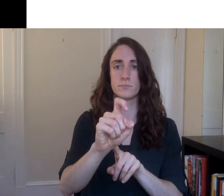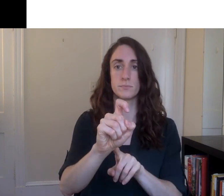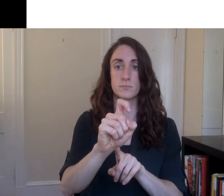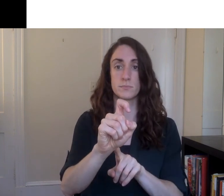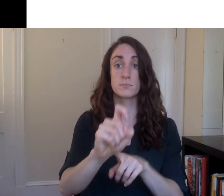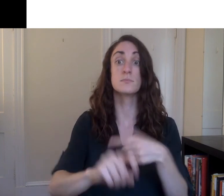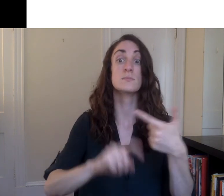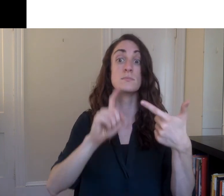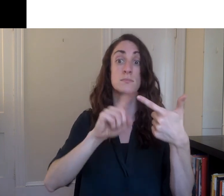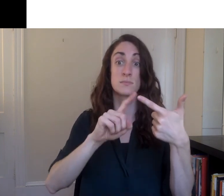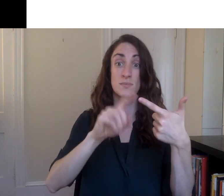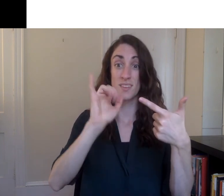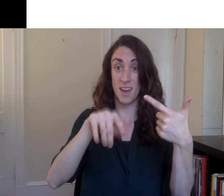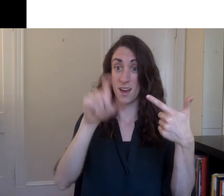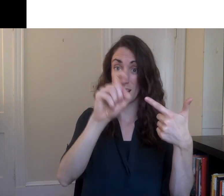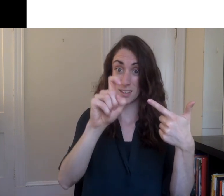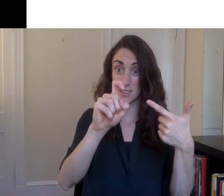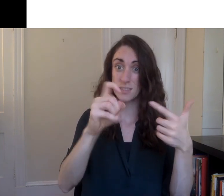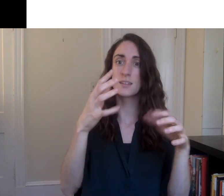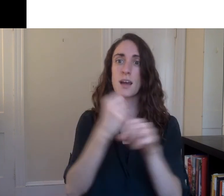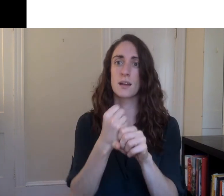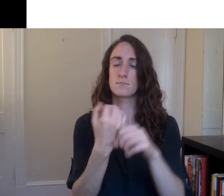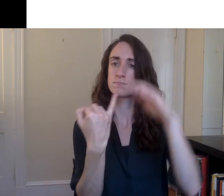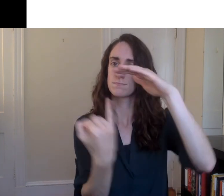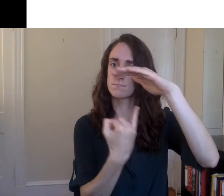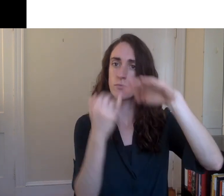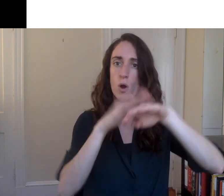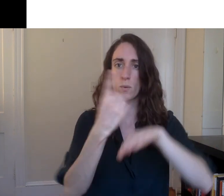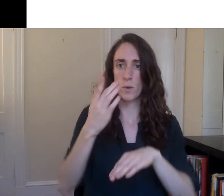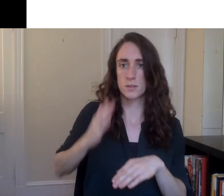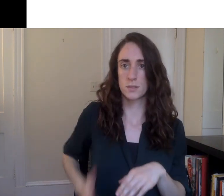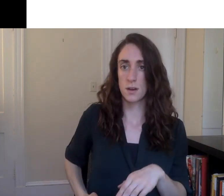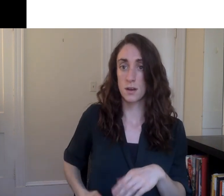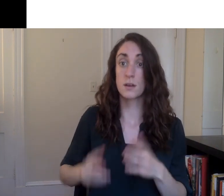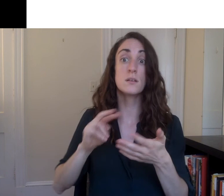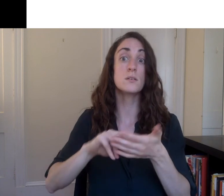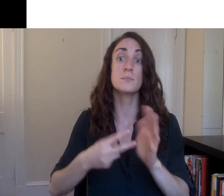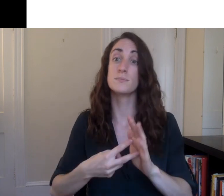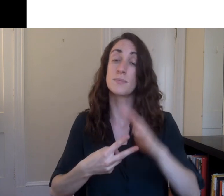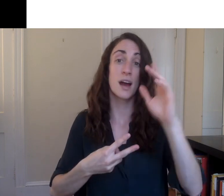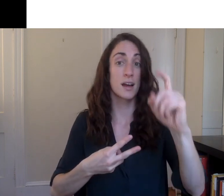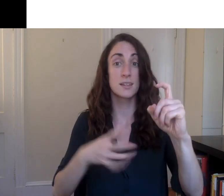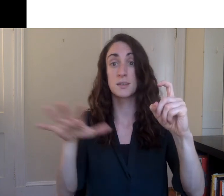Once you've done that, isolate that variable on one side of the equation.